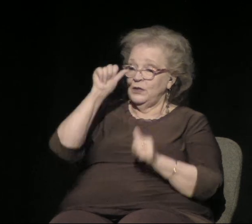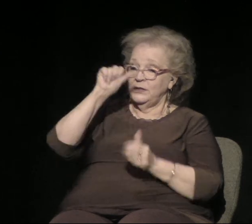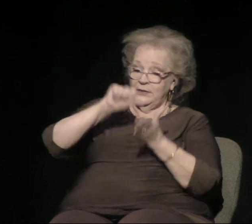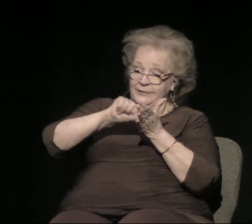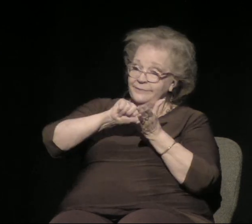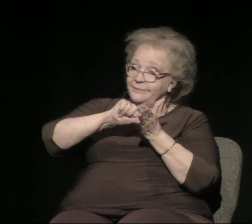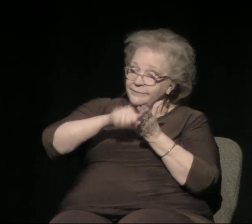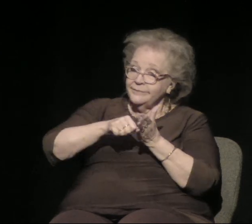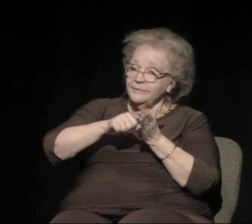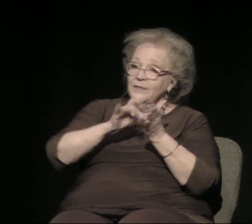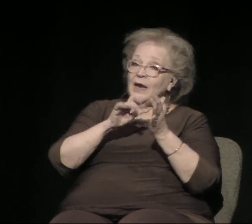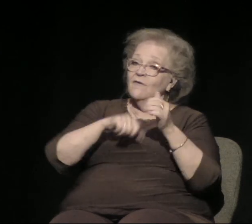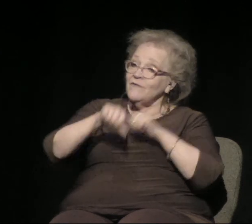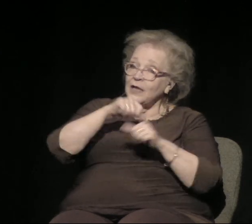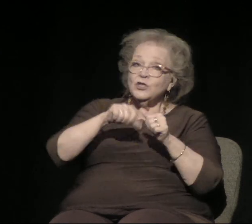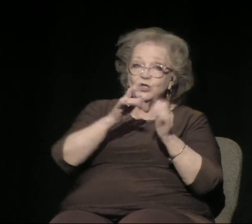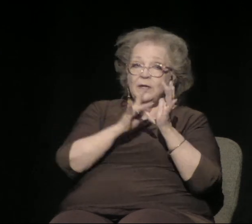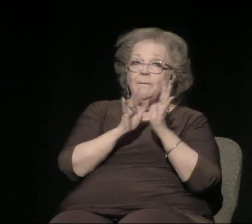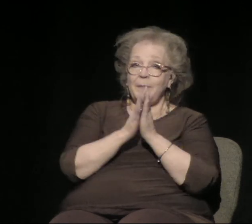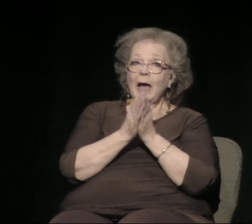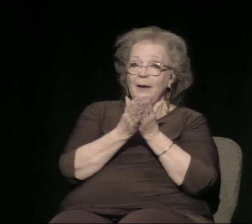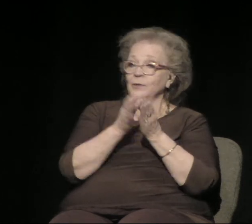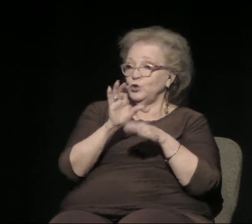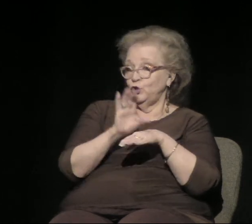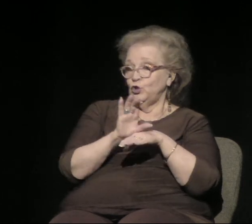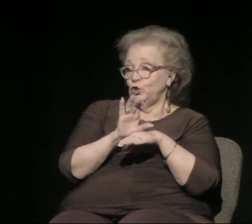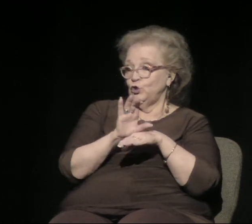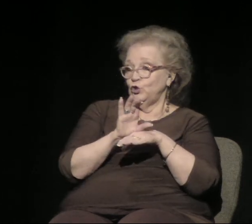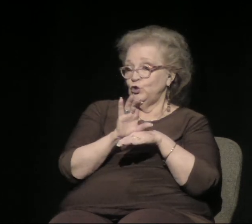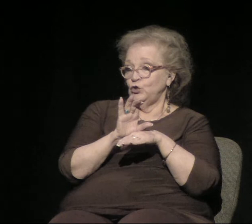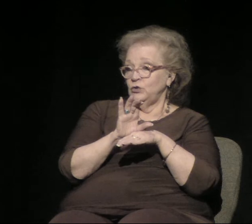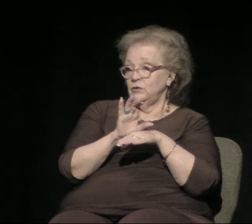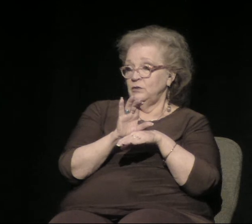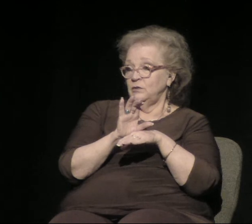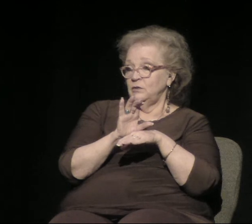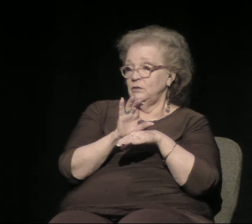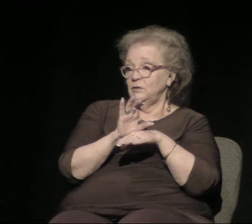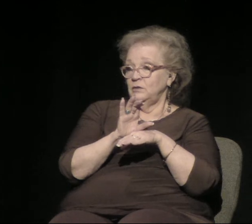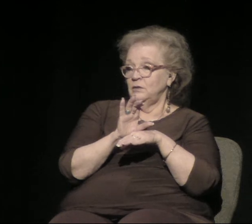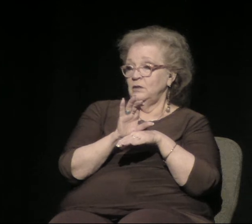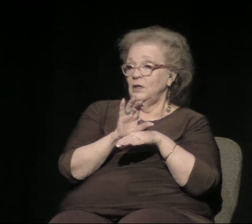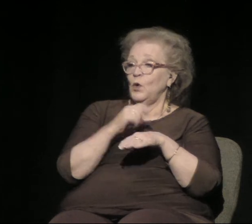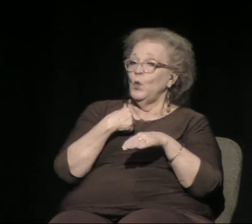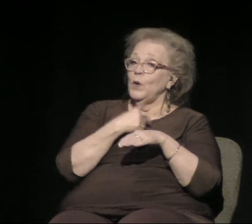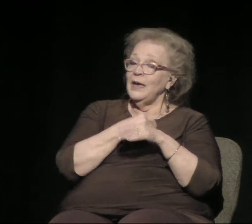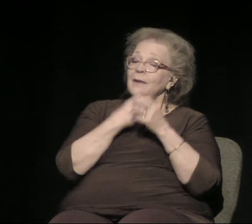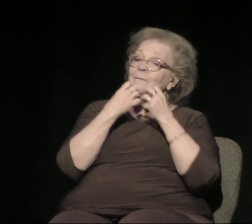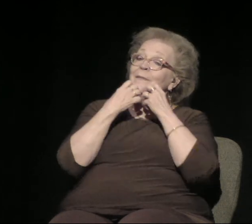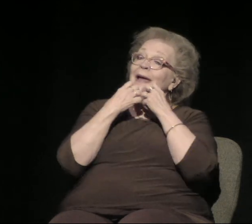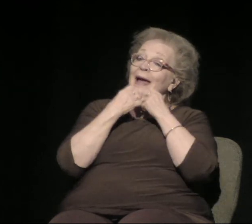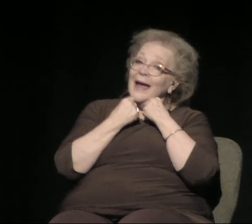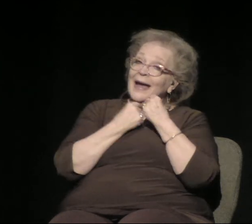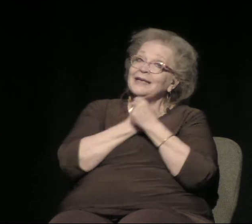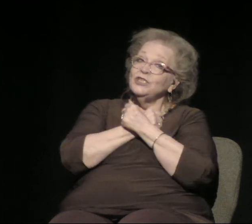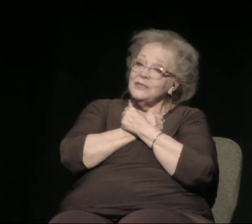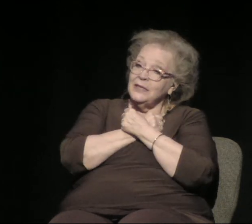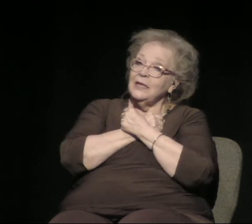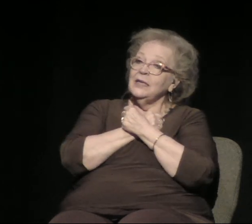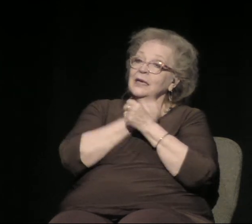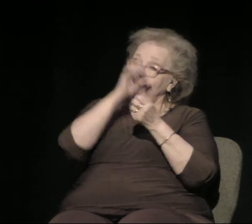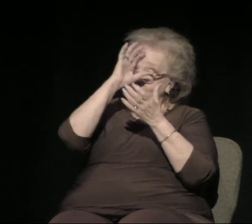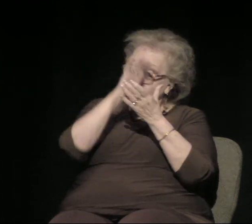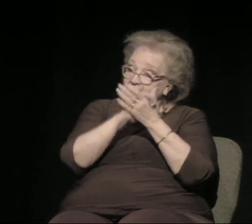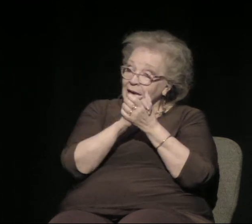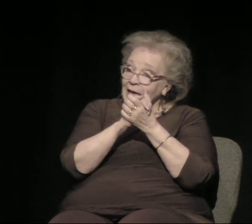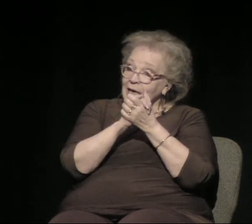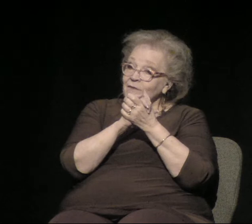Fellowship Bible Church. We don't hide it. Bible's in our name. And we passionately believe that one of the keys